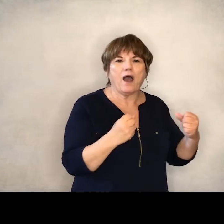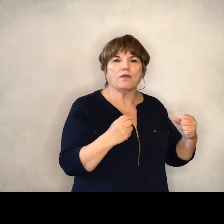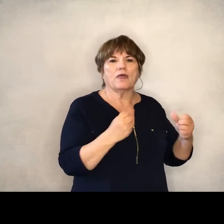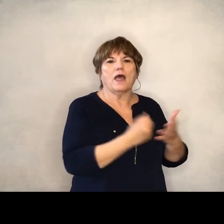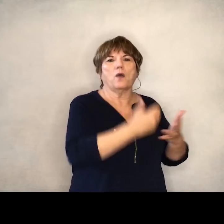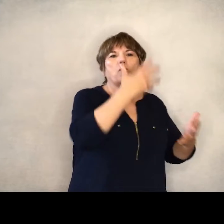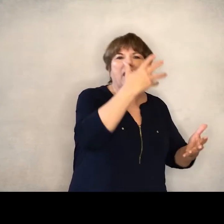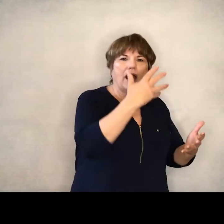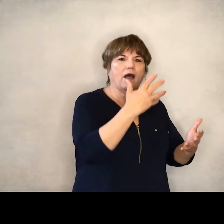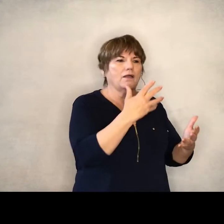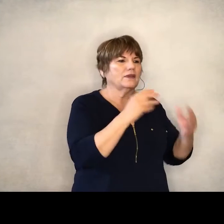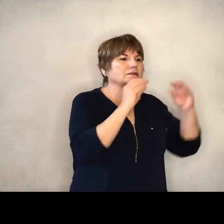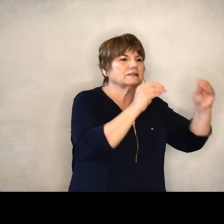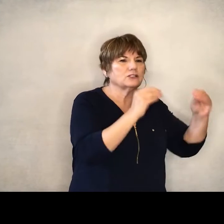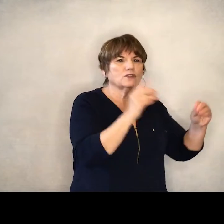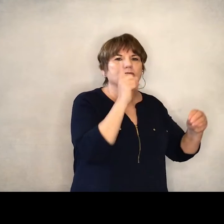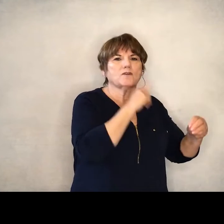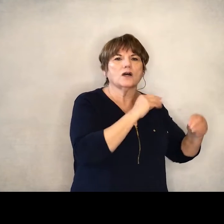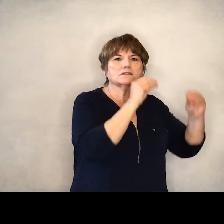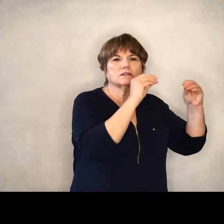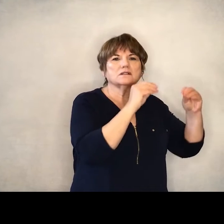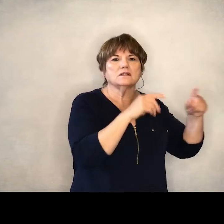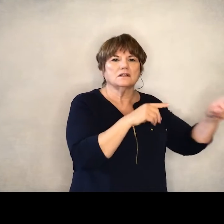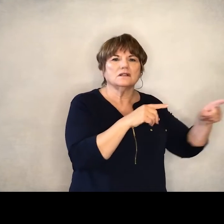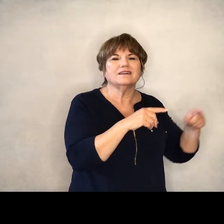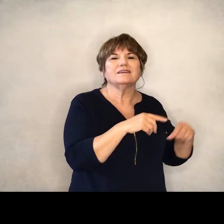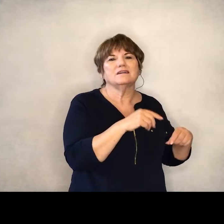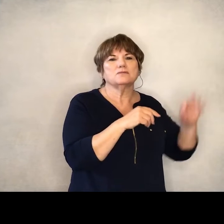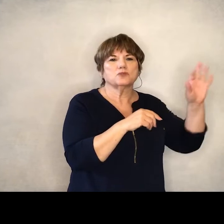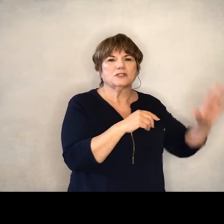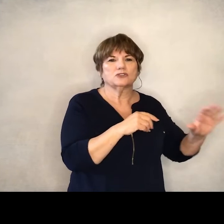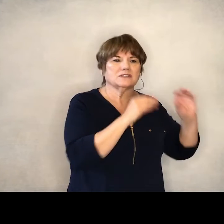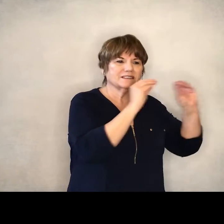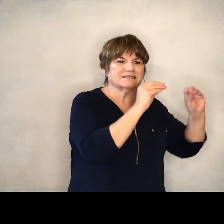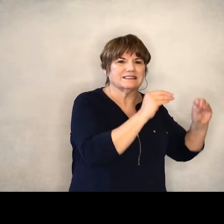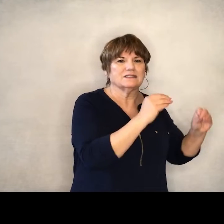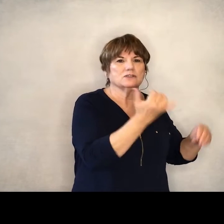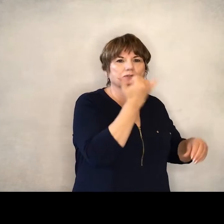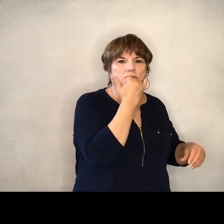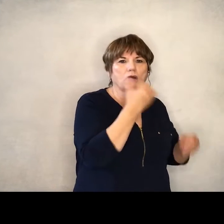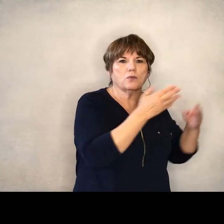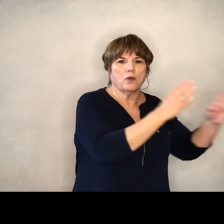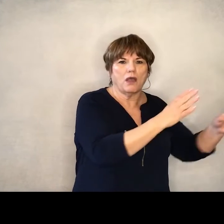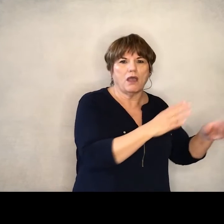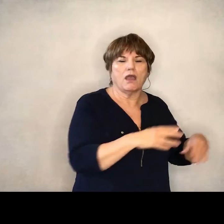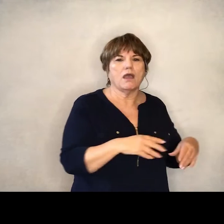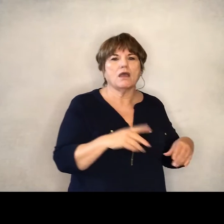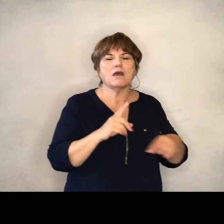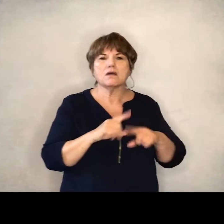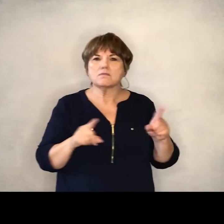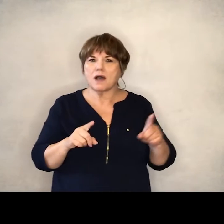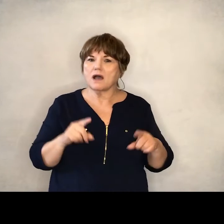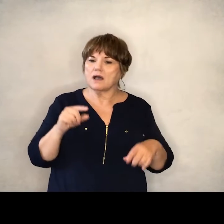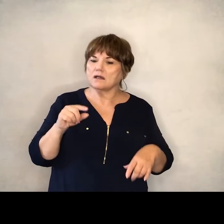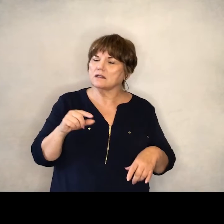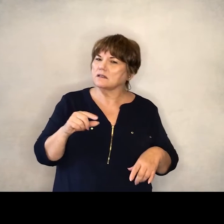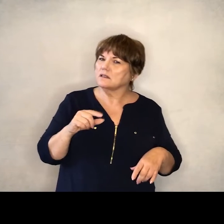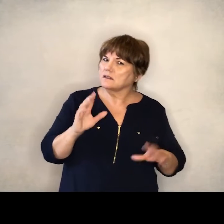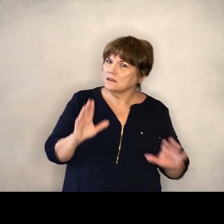just waiting to give believers. But false ways of looking at this verse provide no comfort at